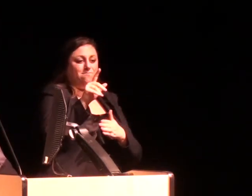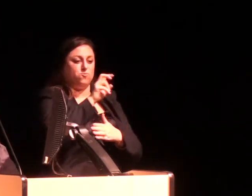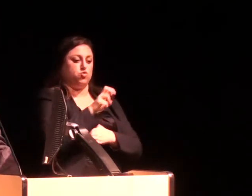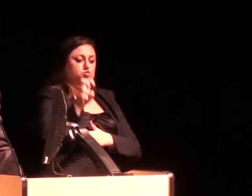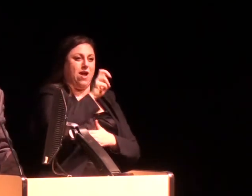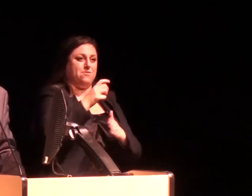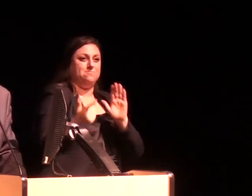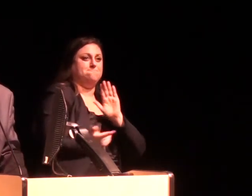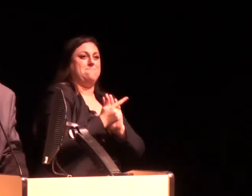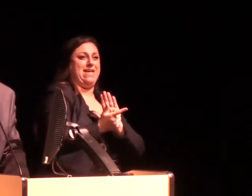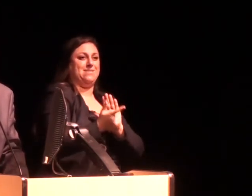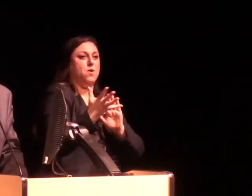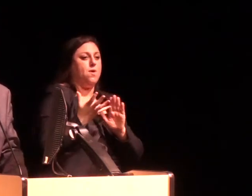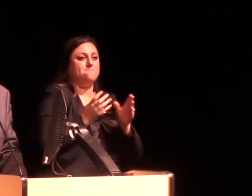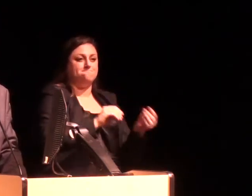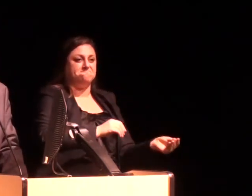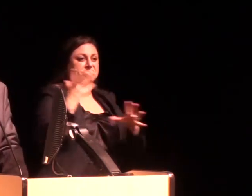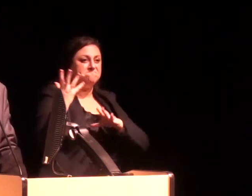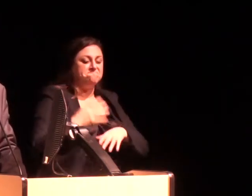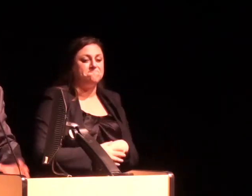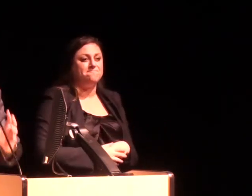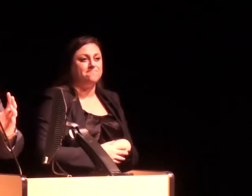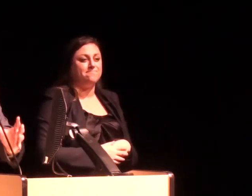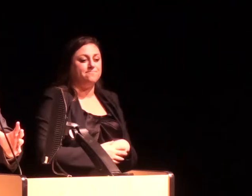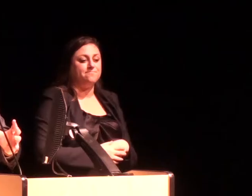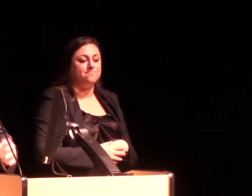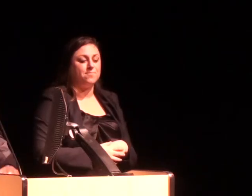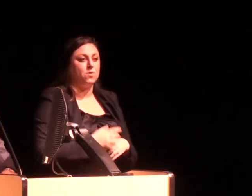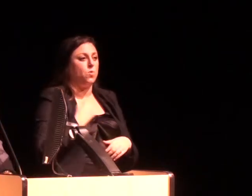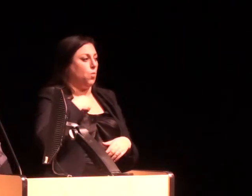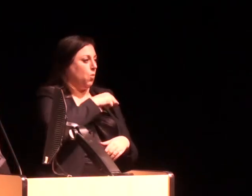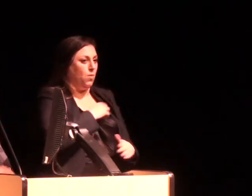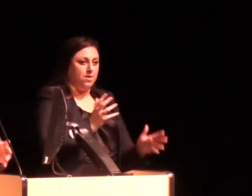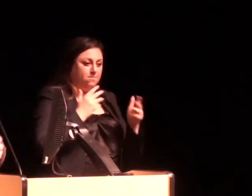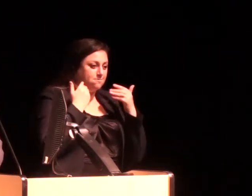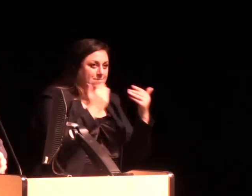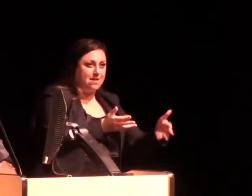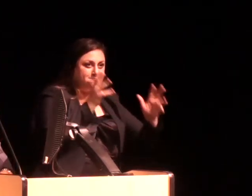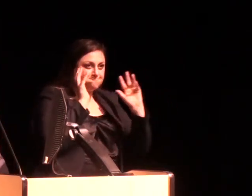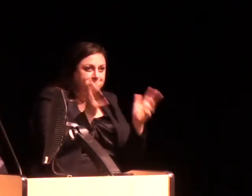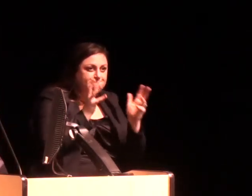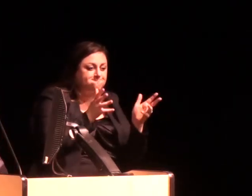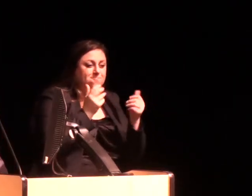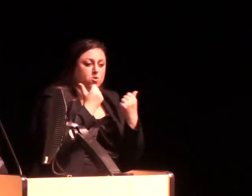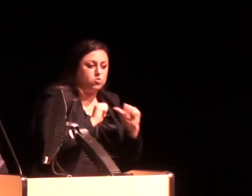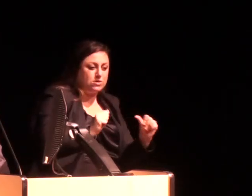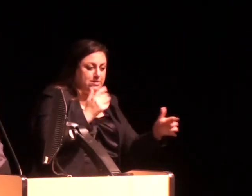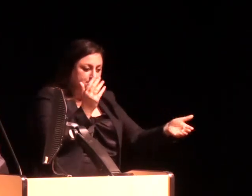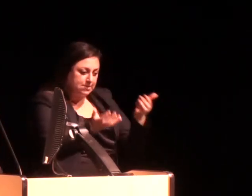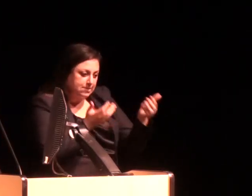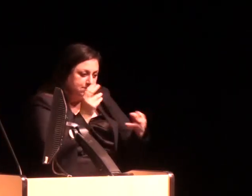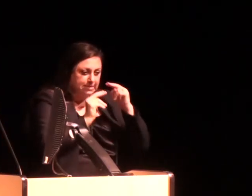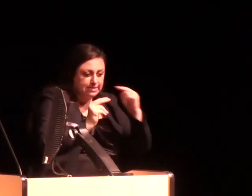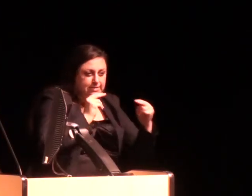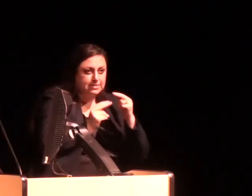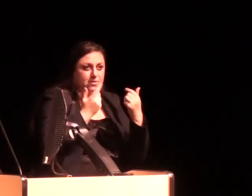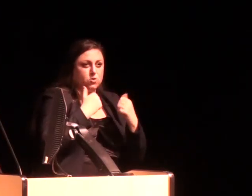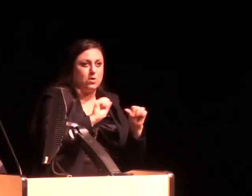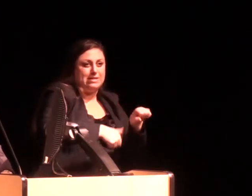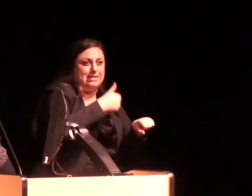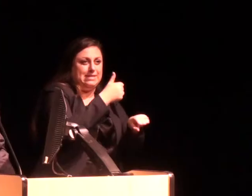We did several talks between Cuba and the United States, trying to find the grounds to reestablish the diplomatic relation. We had